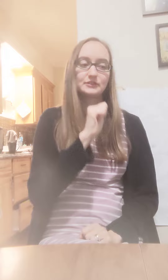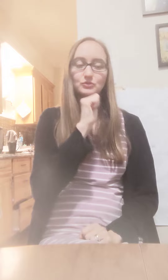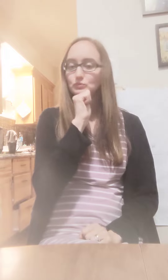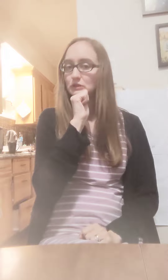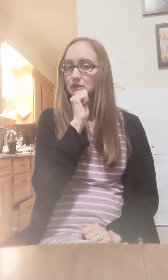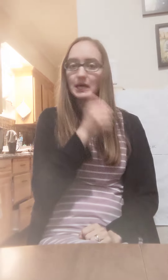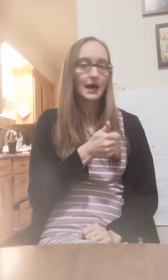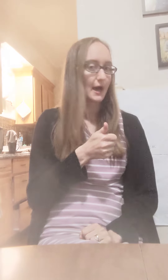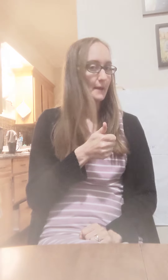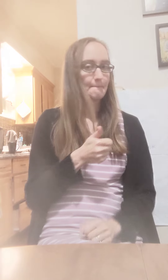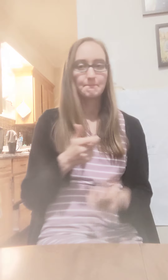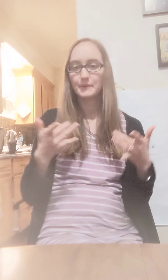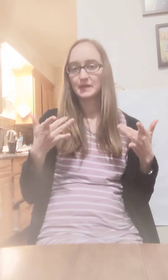do not be